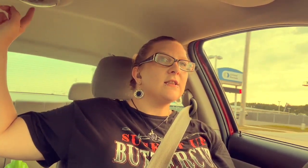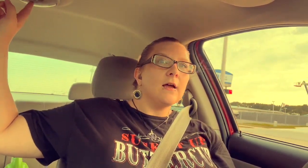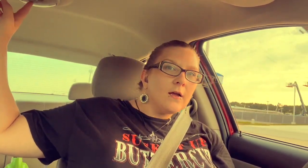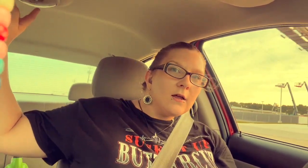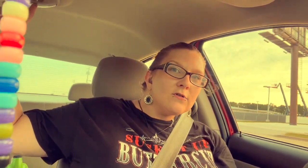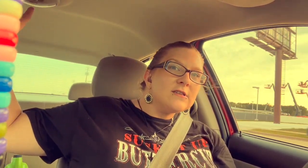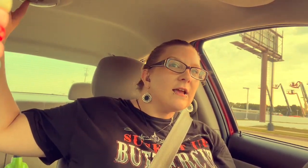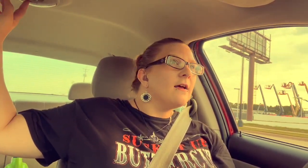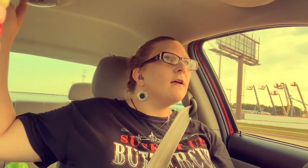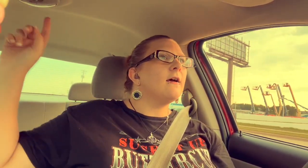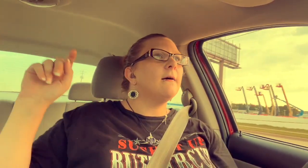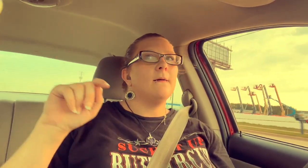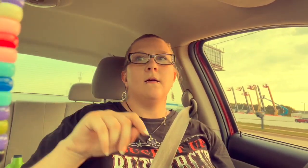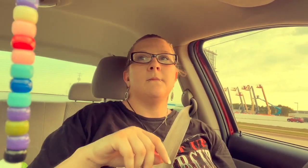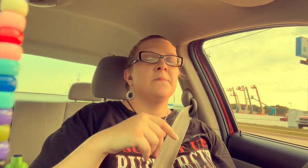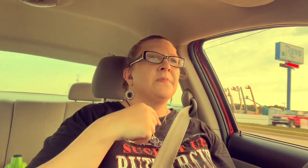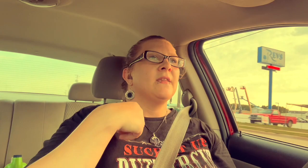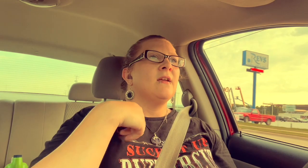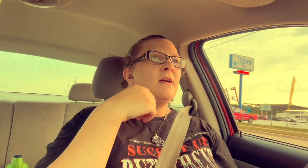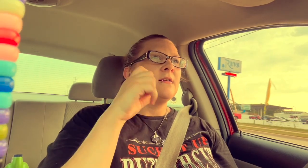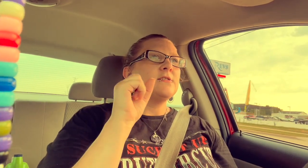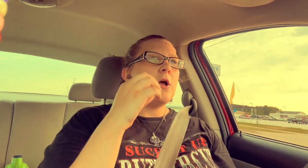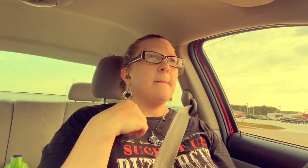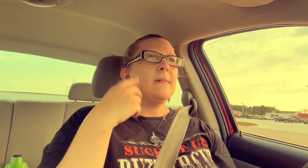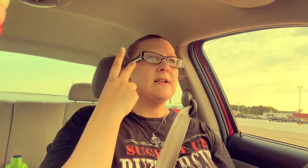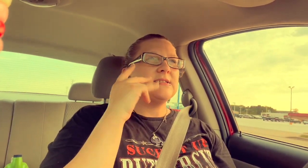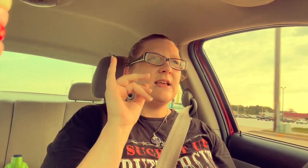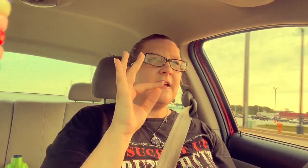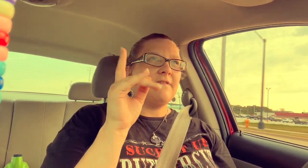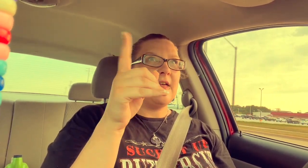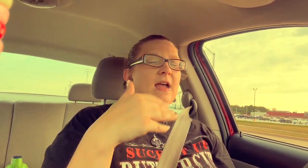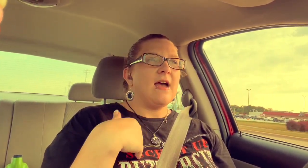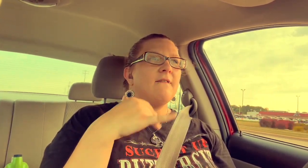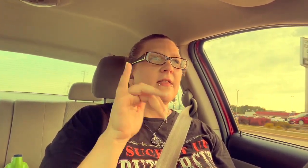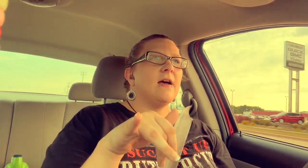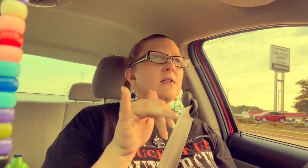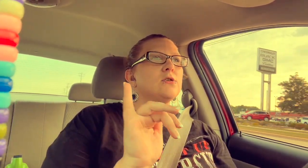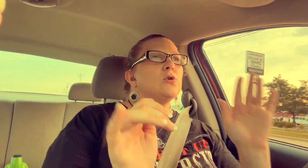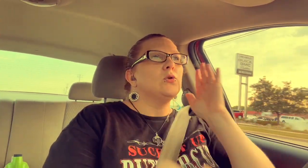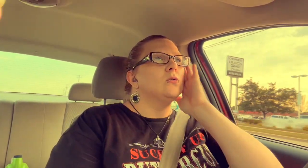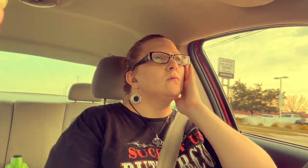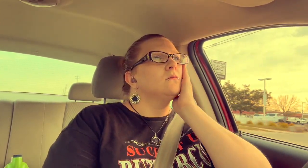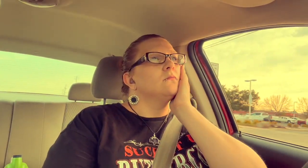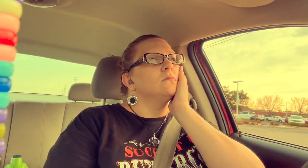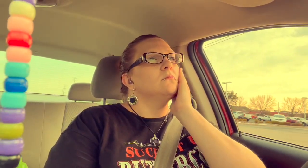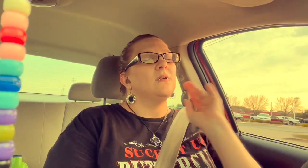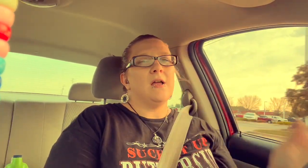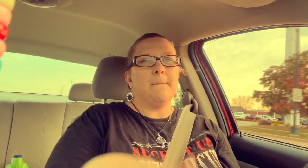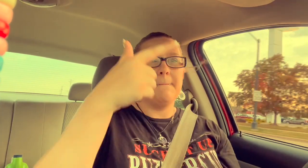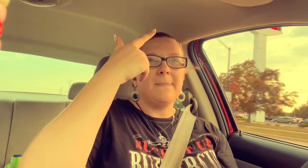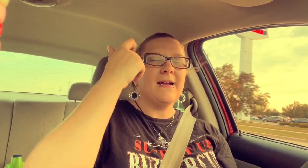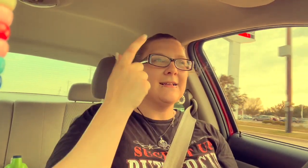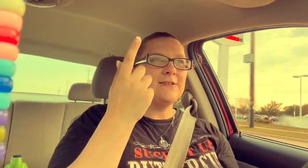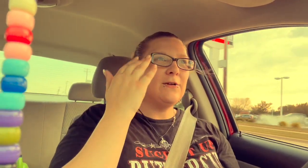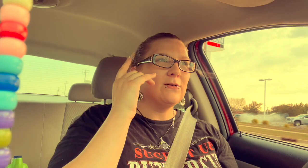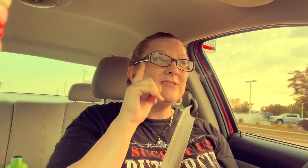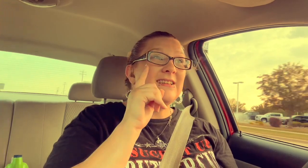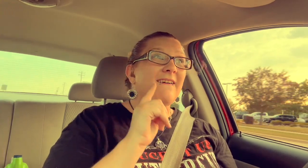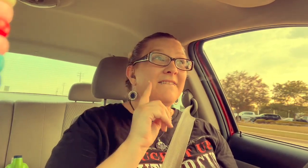thing. Can you see it? Yeah. So I'm gonna see if they have that too. Because you know,